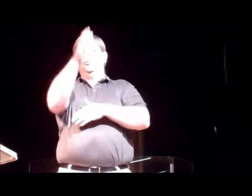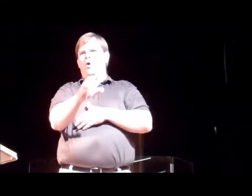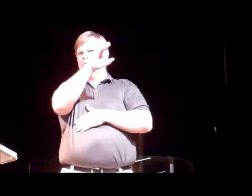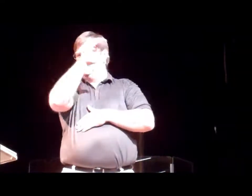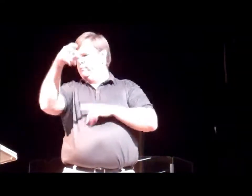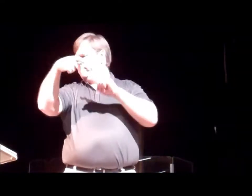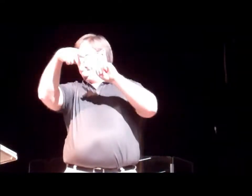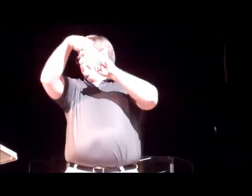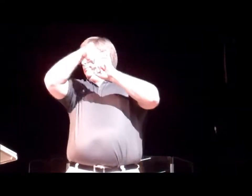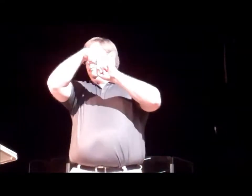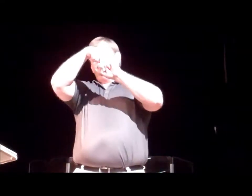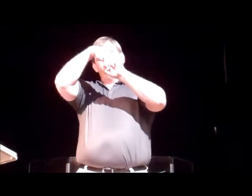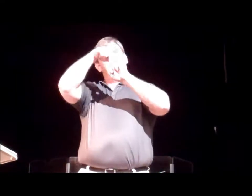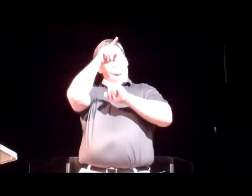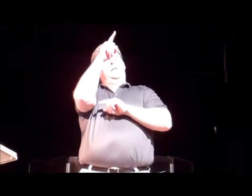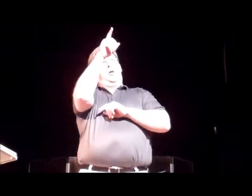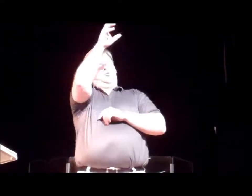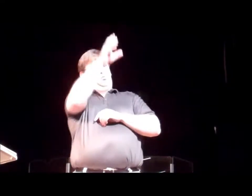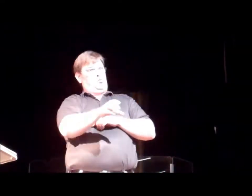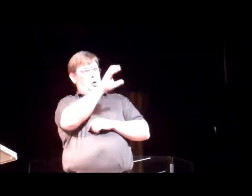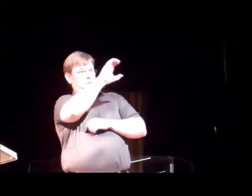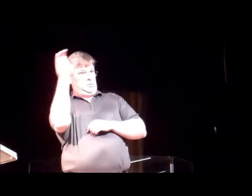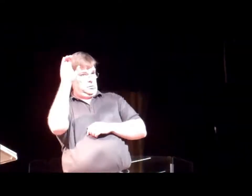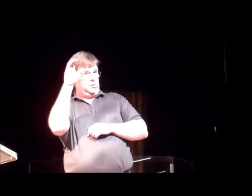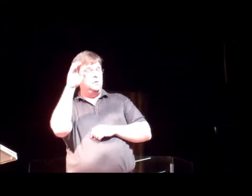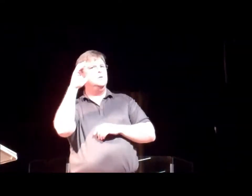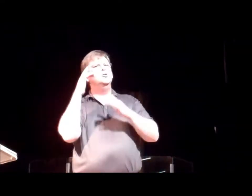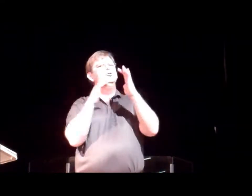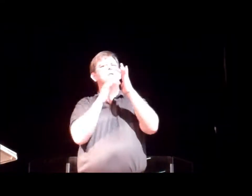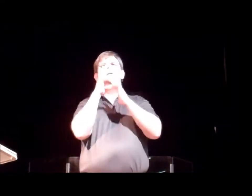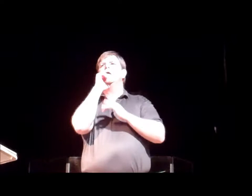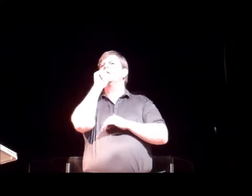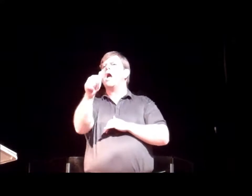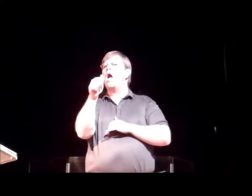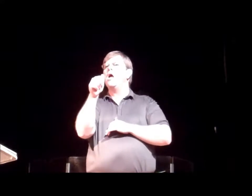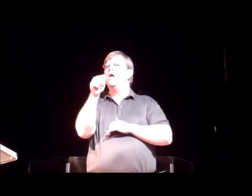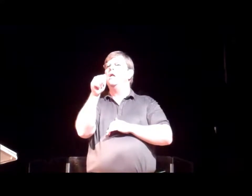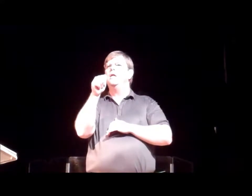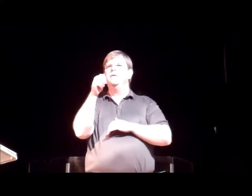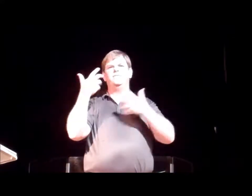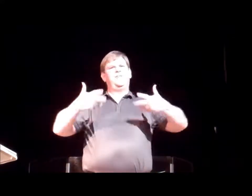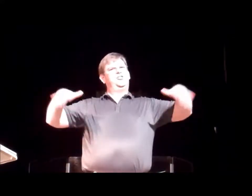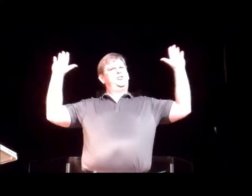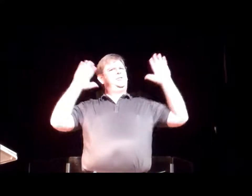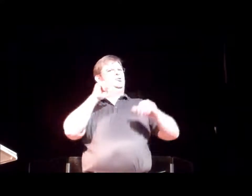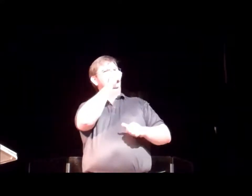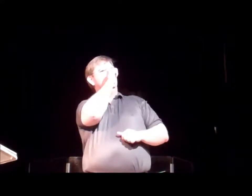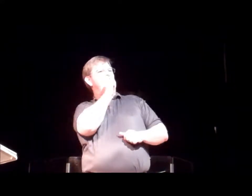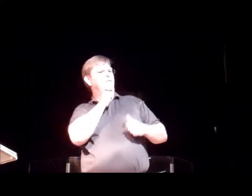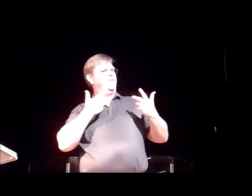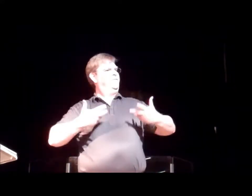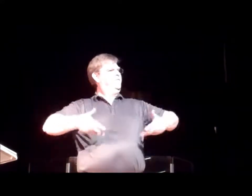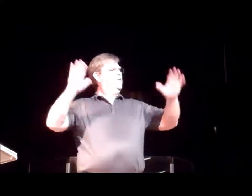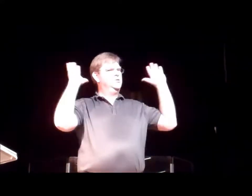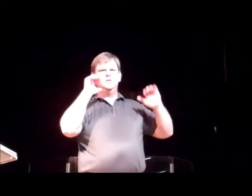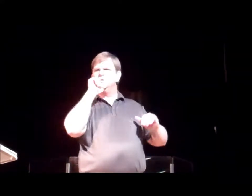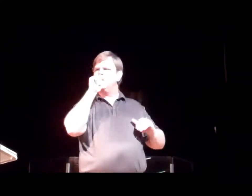for him to eventually get put up on the cross. And his suffering was